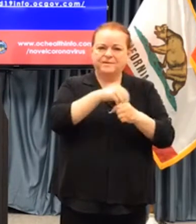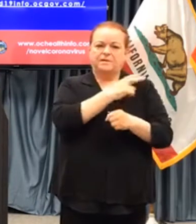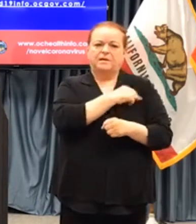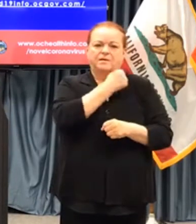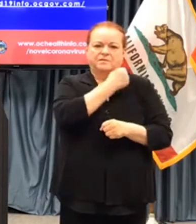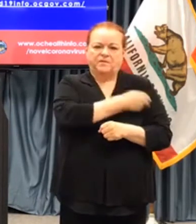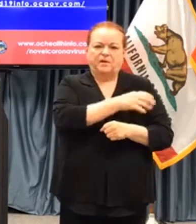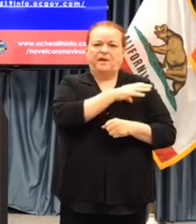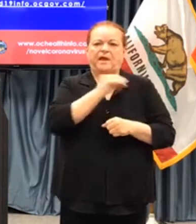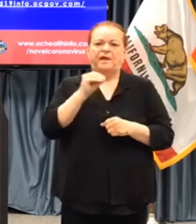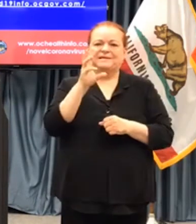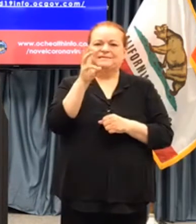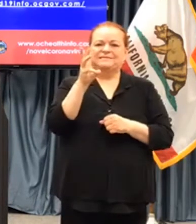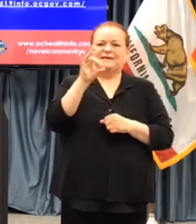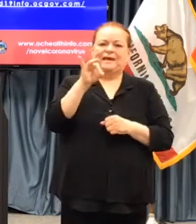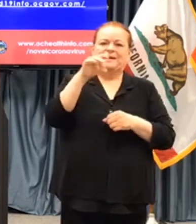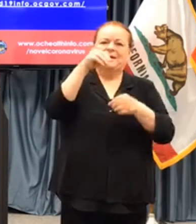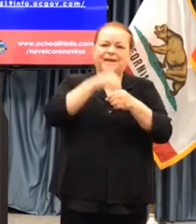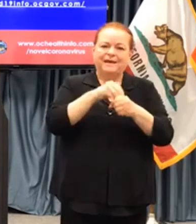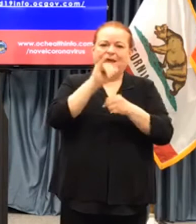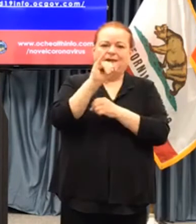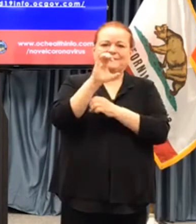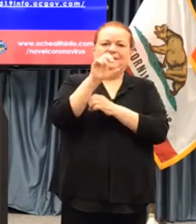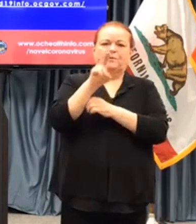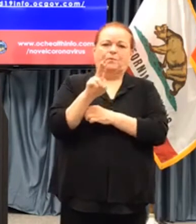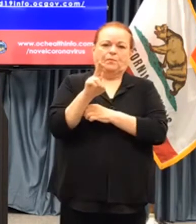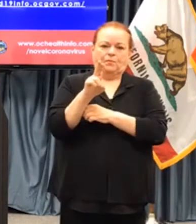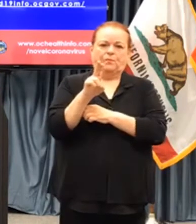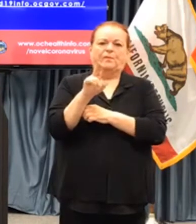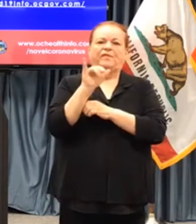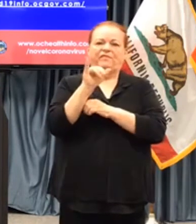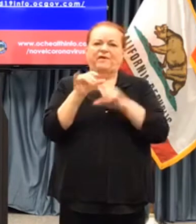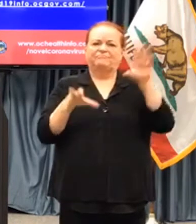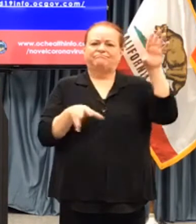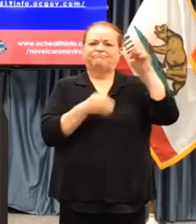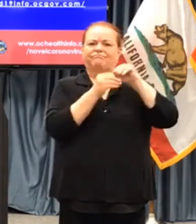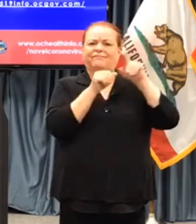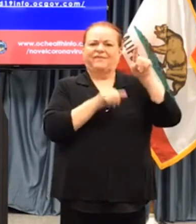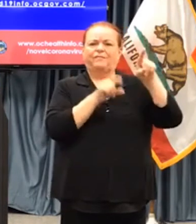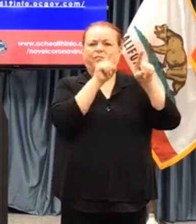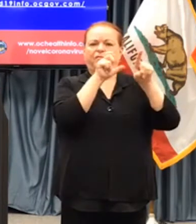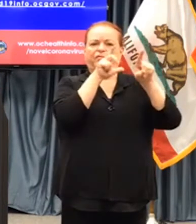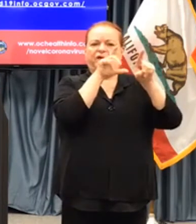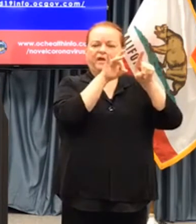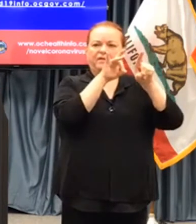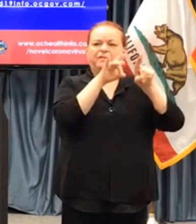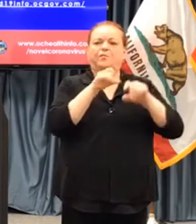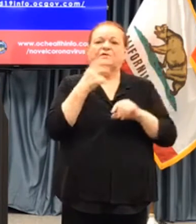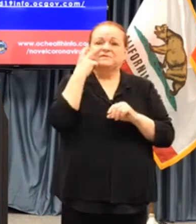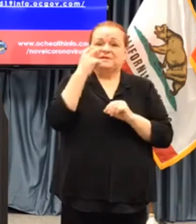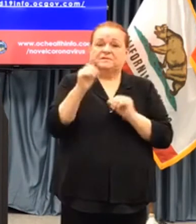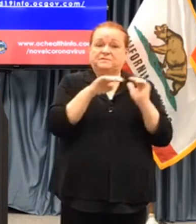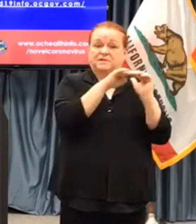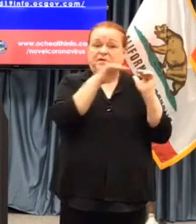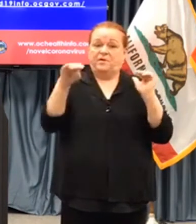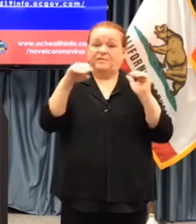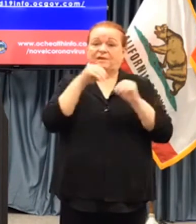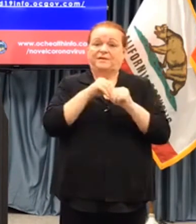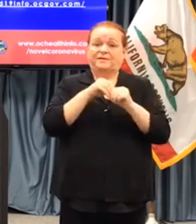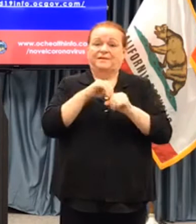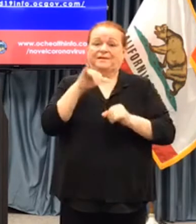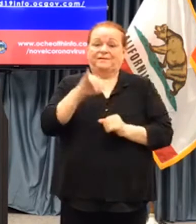68 in ICU, and we are seeing a stabilization of the number of cases in this